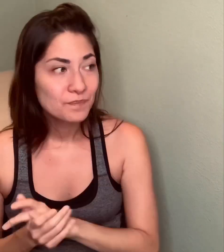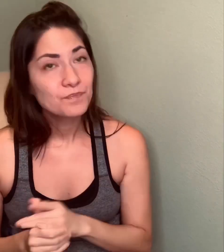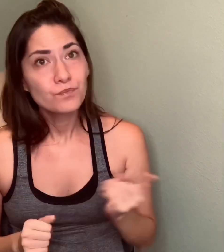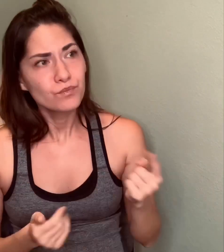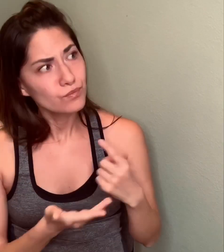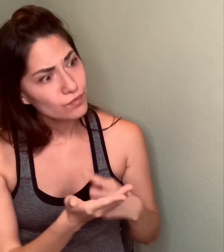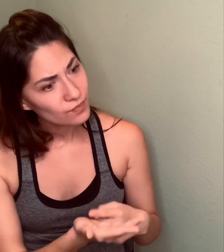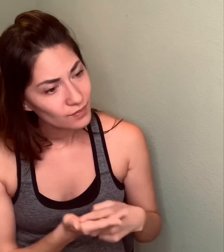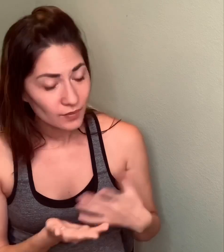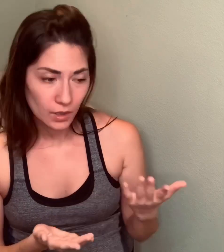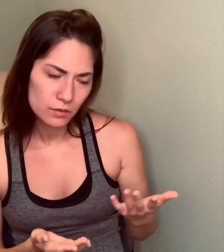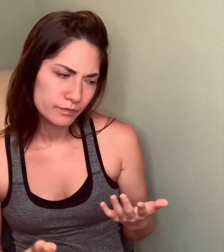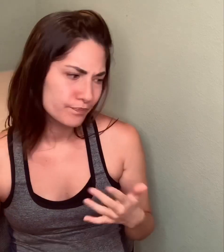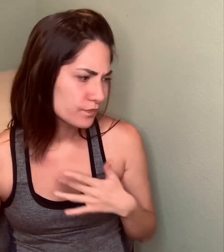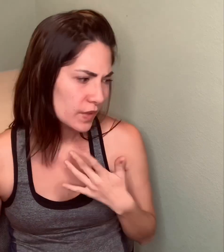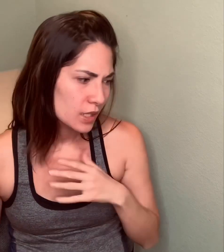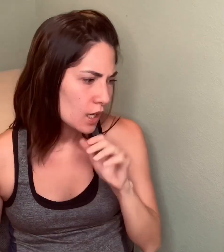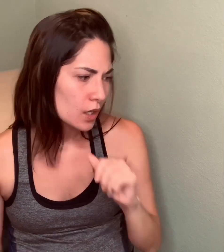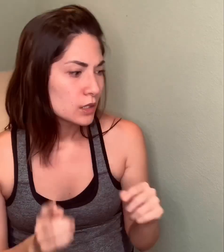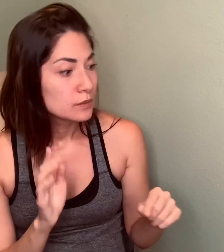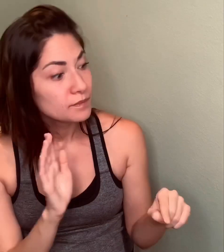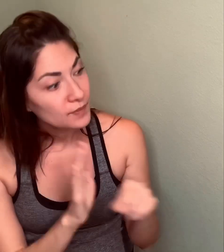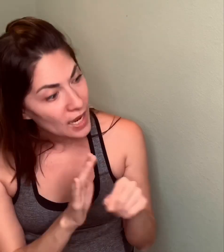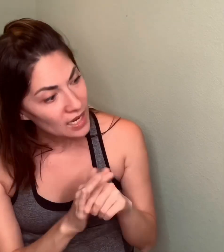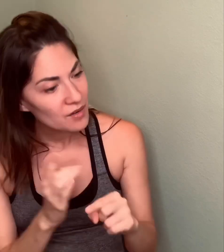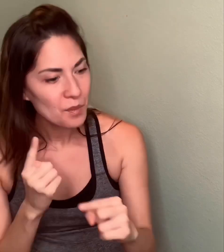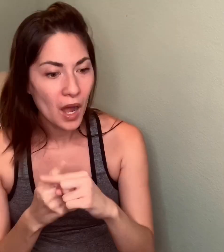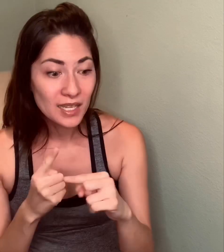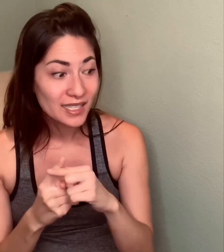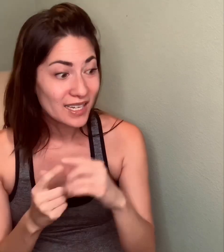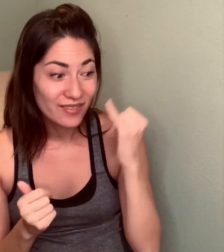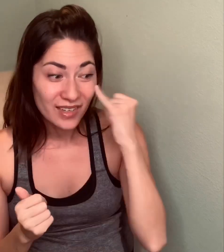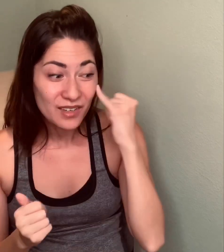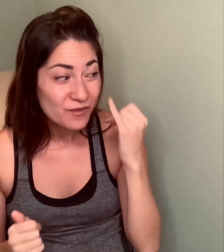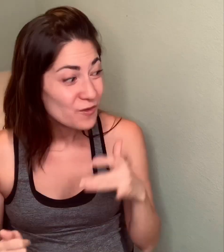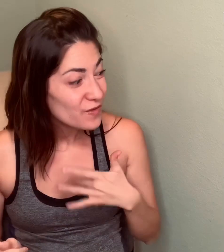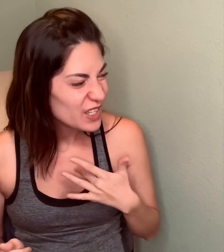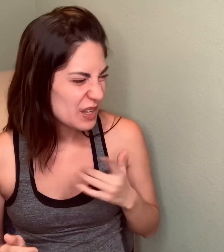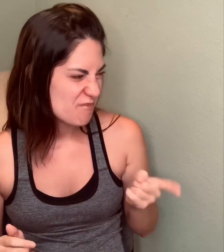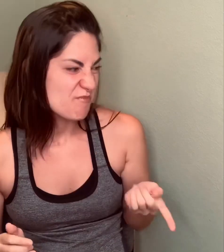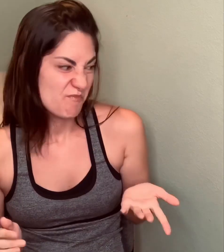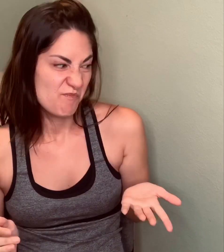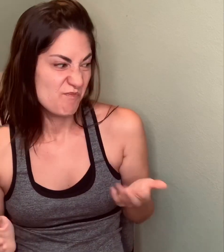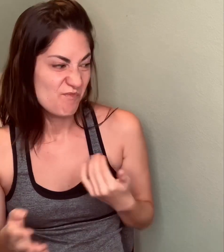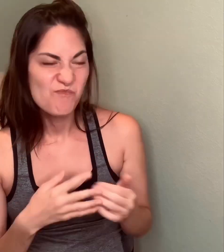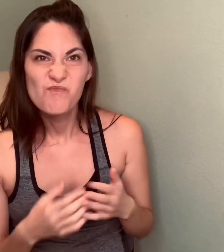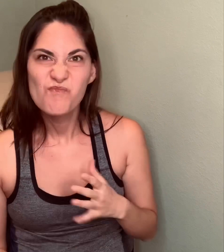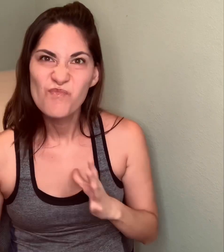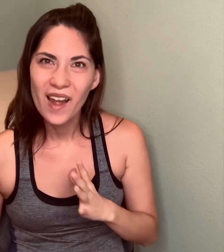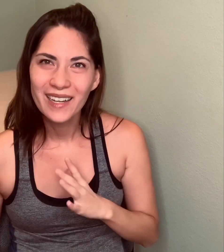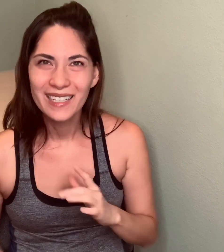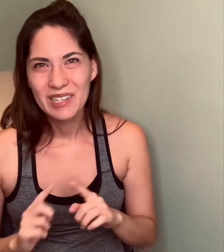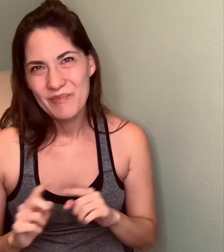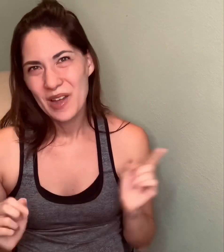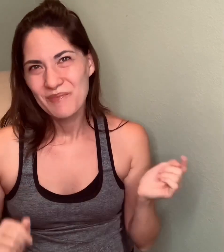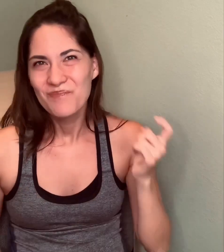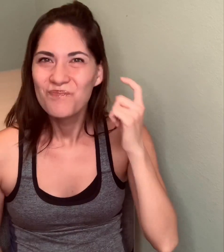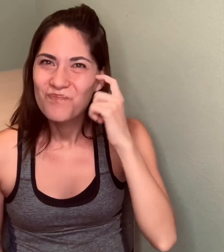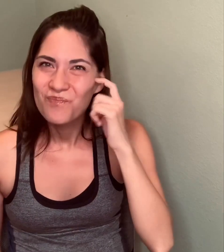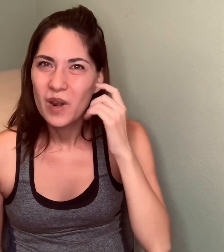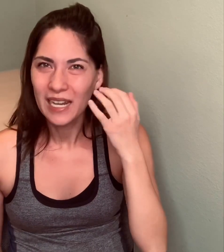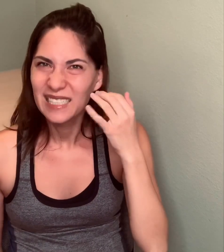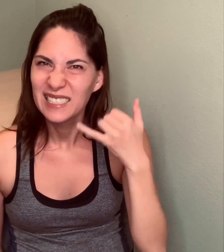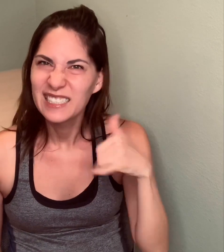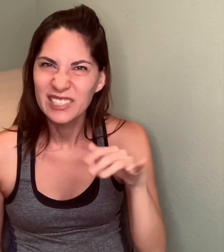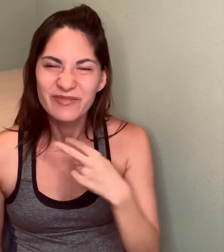about, you know, feelings aren't negative or positive, that it's okay to feel whatever we're feeling, but his